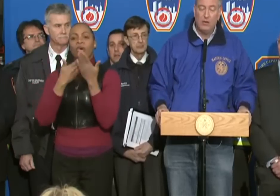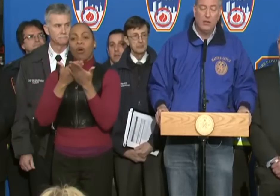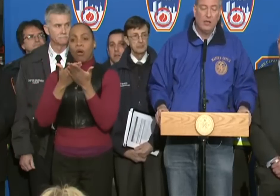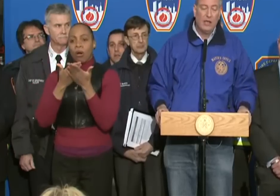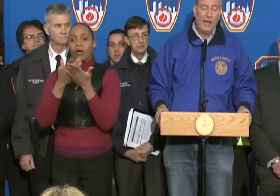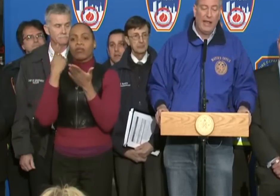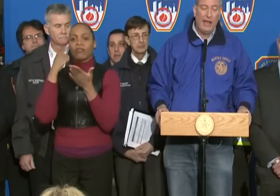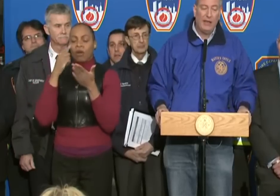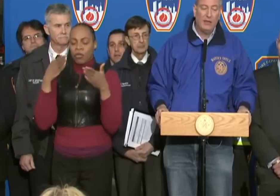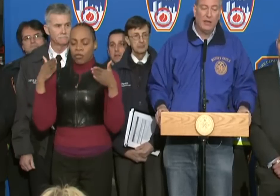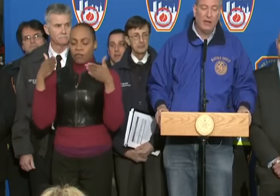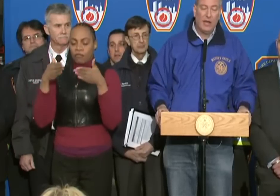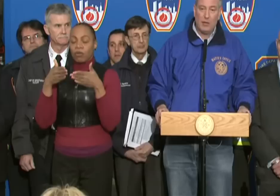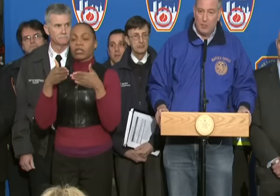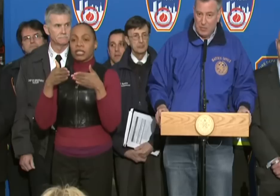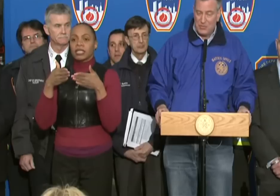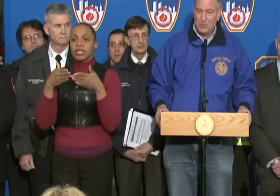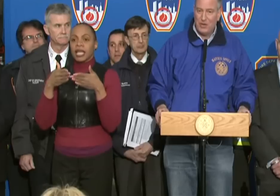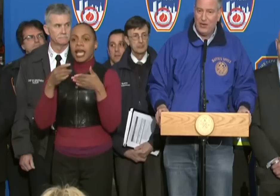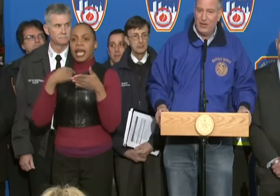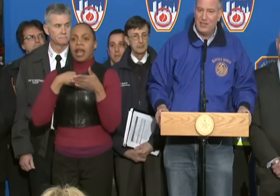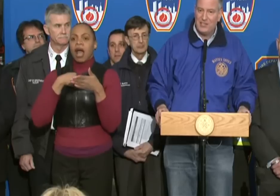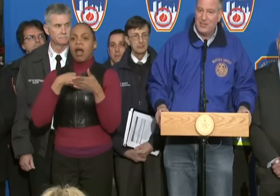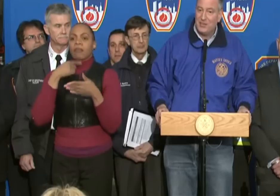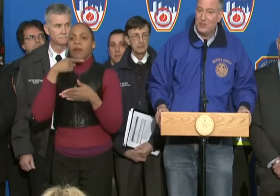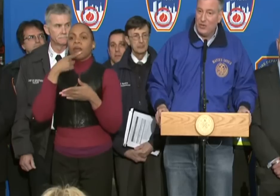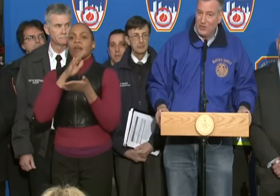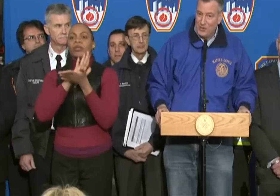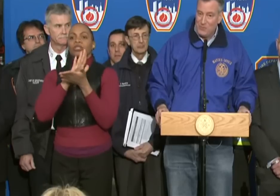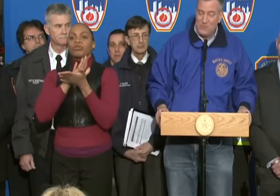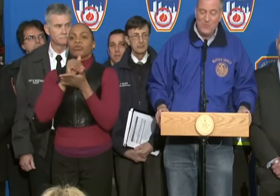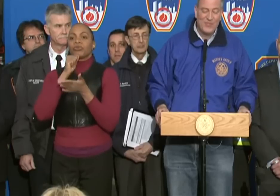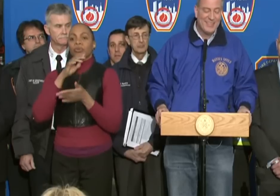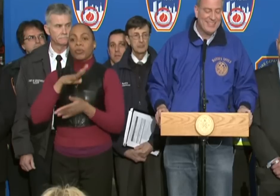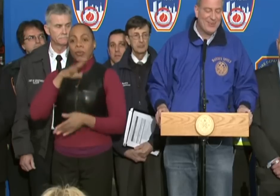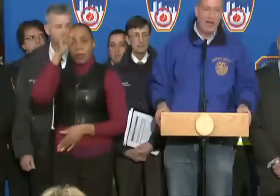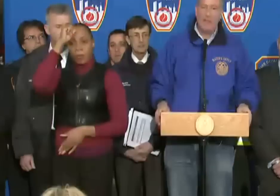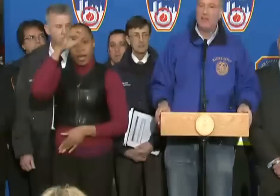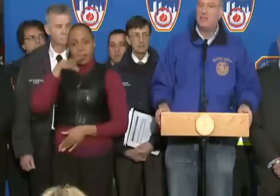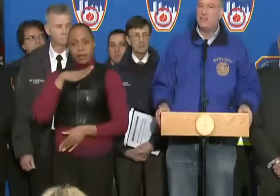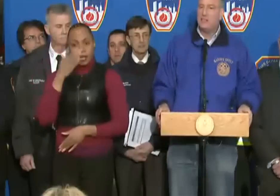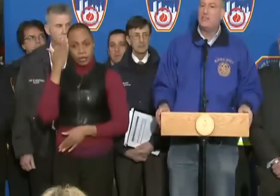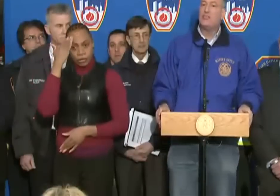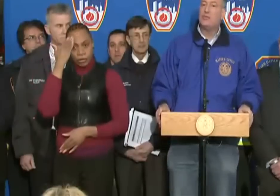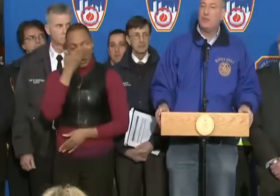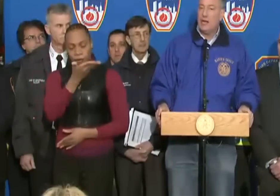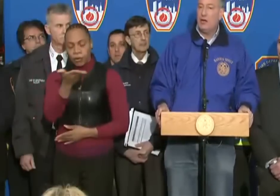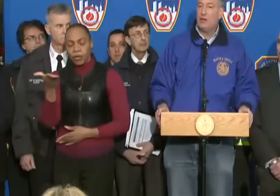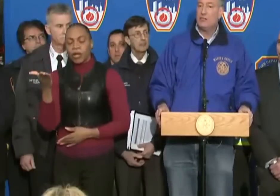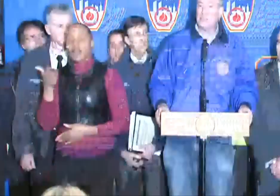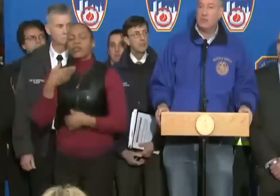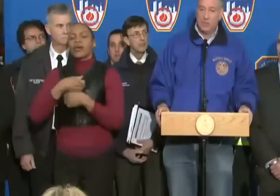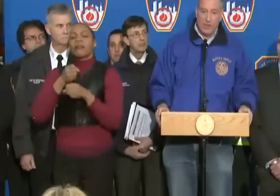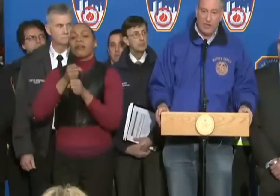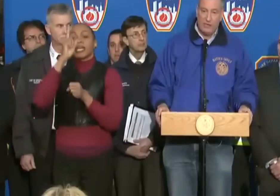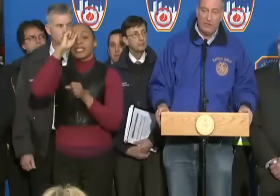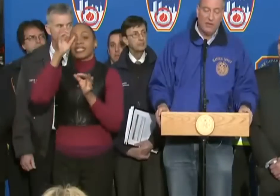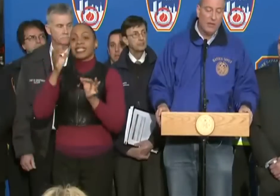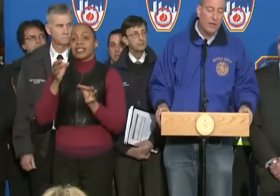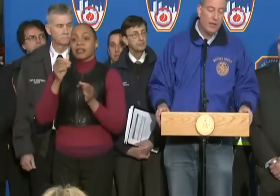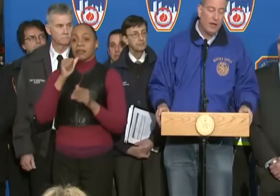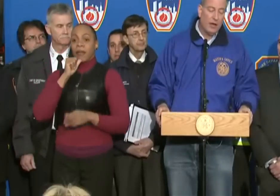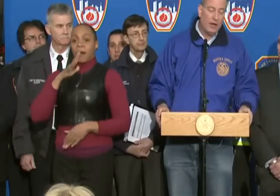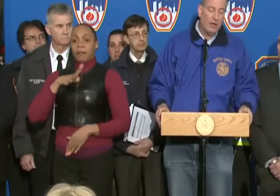manner. And I'm a public school parent, as I think is well known. So I make these decisions with a parent's